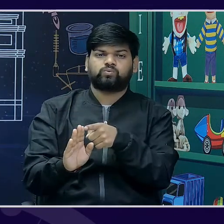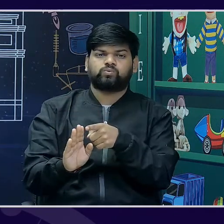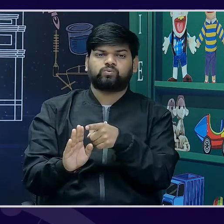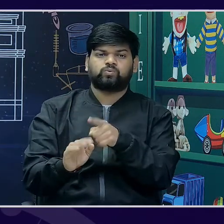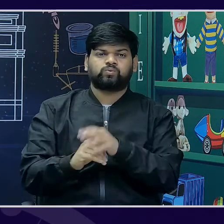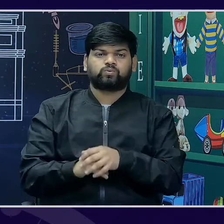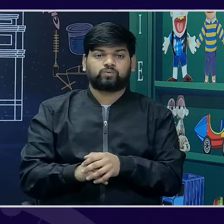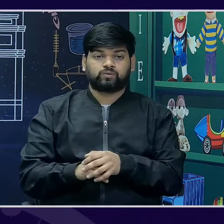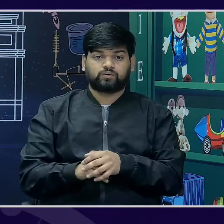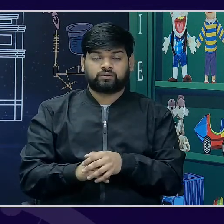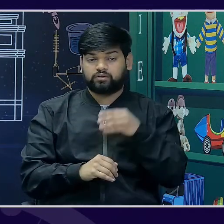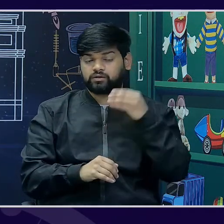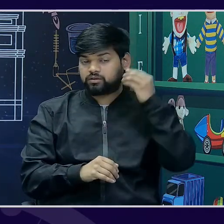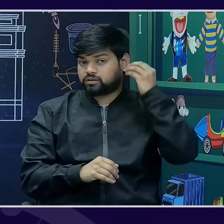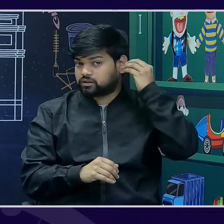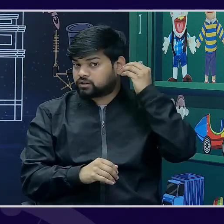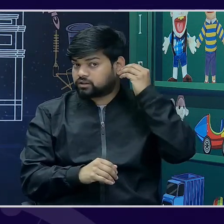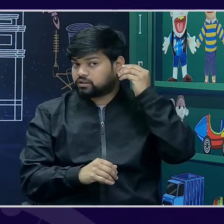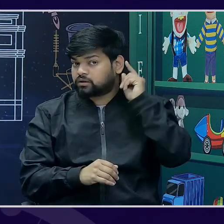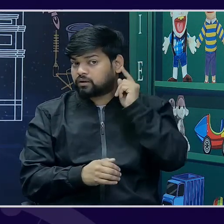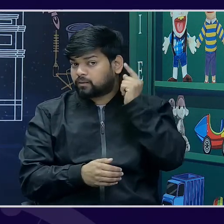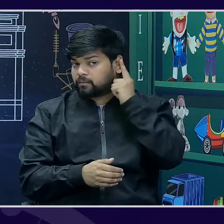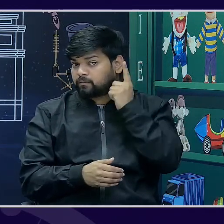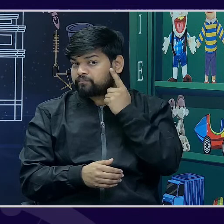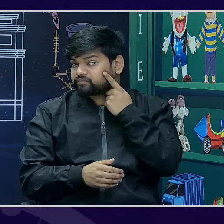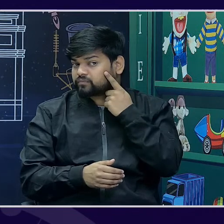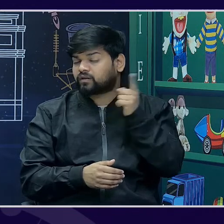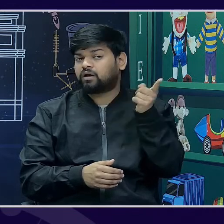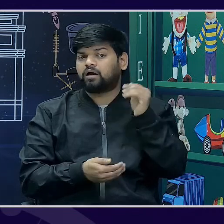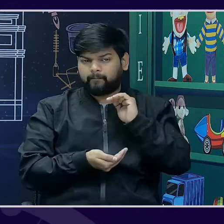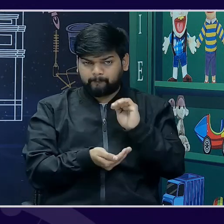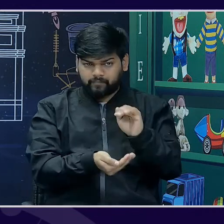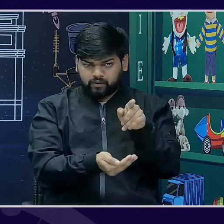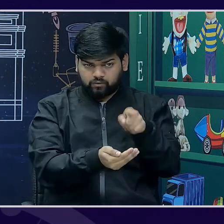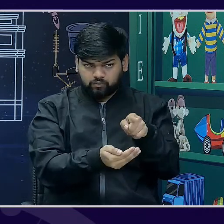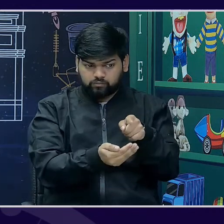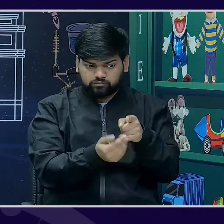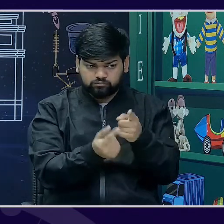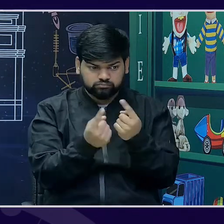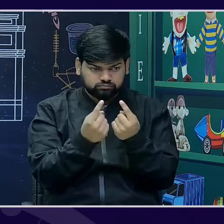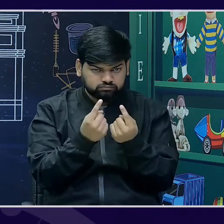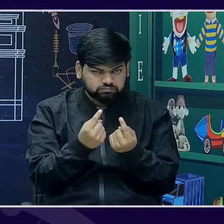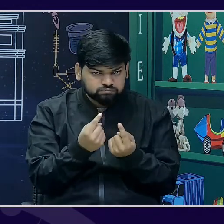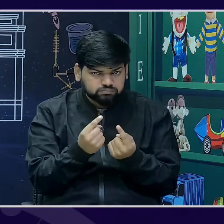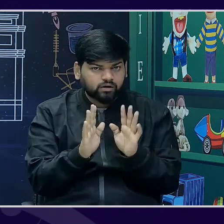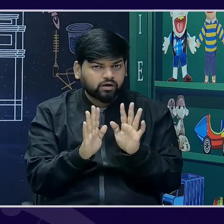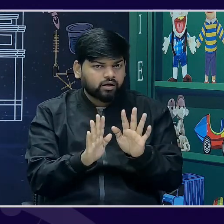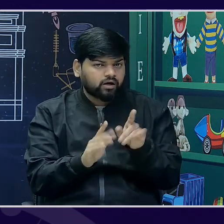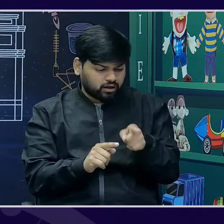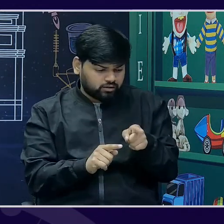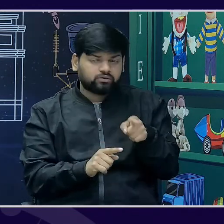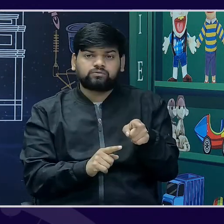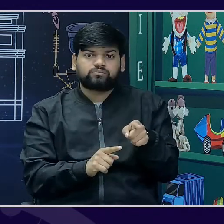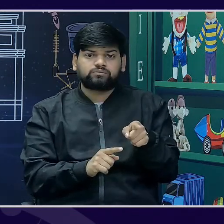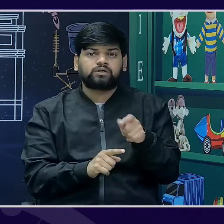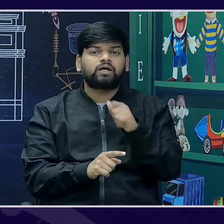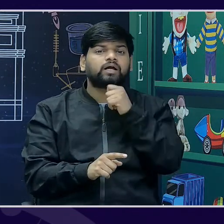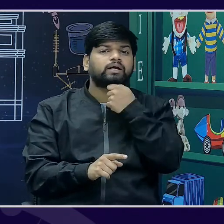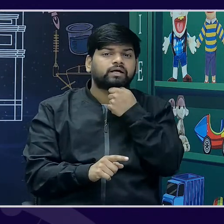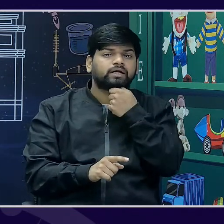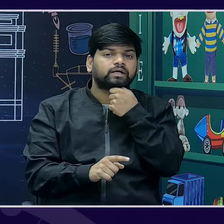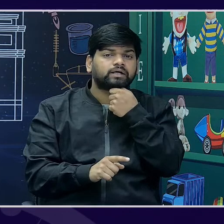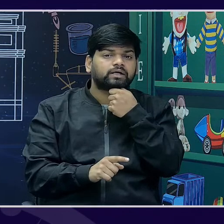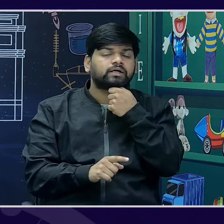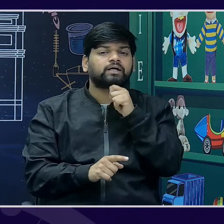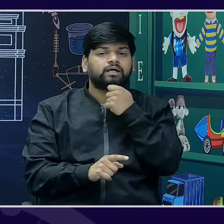the baby should be installed for surgery as early as 1.5 years of his age or her age to get the best